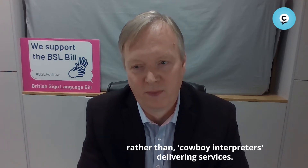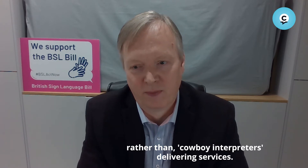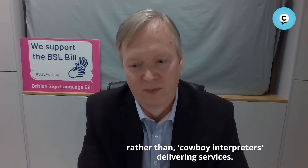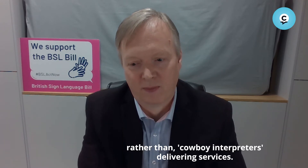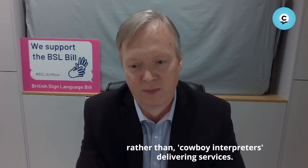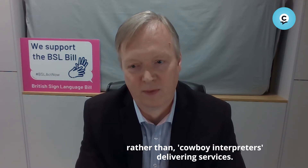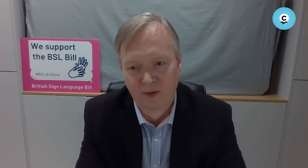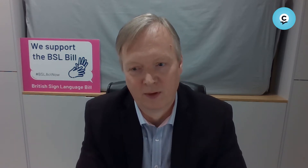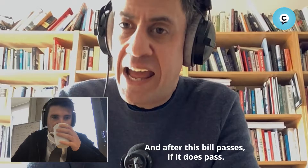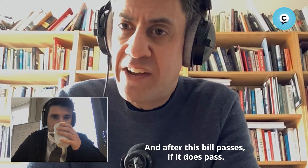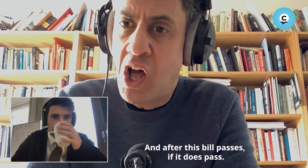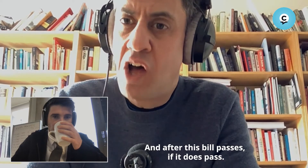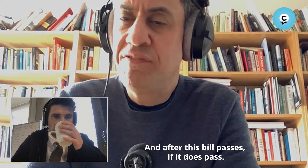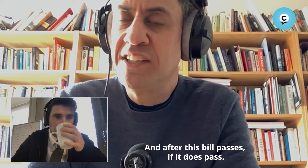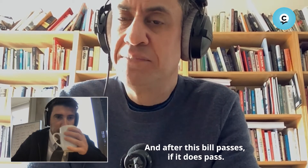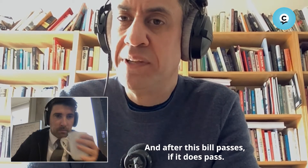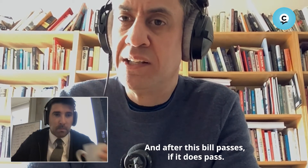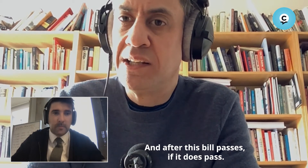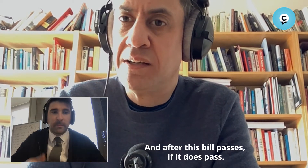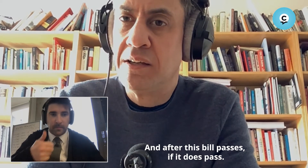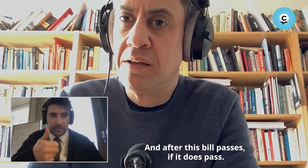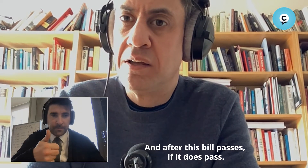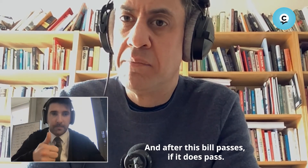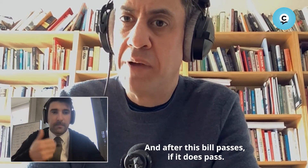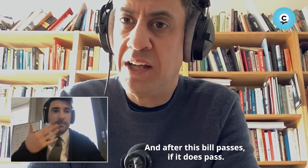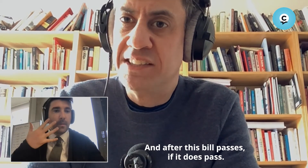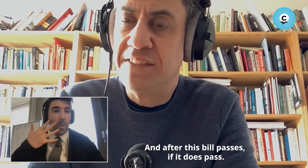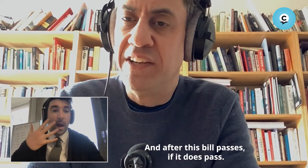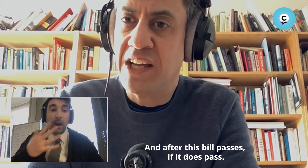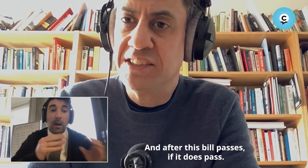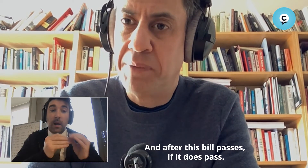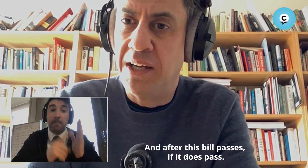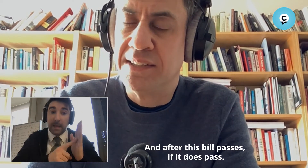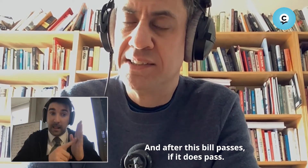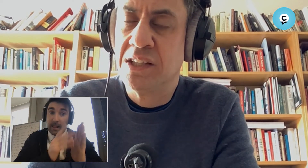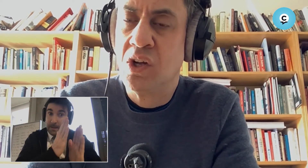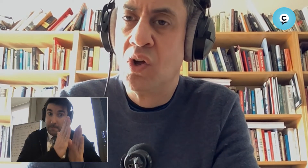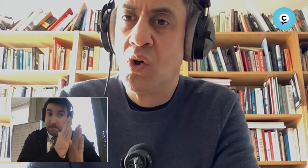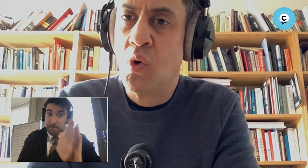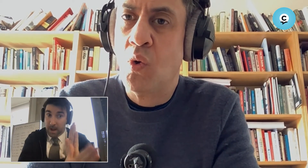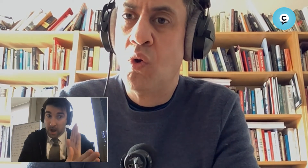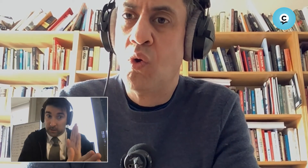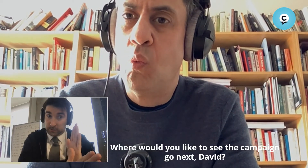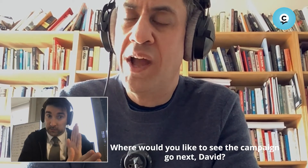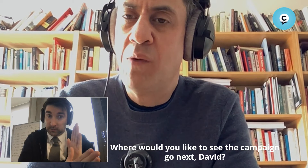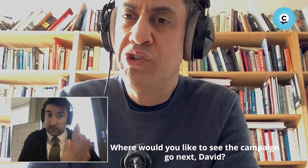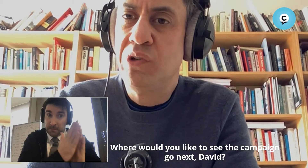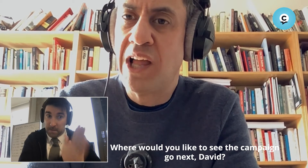delivering services. And after this bill passes, if it does pass, where would you like